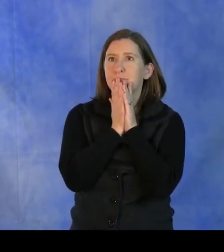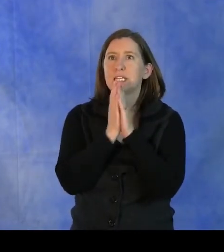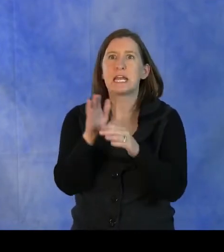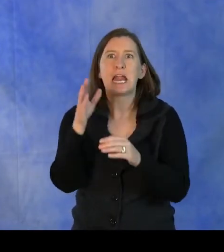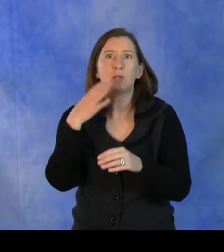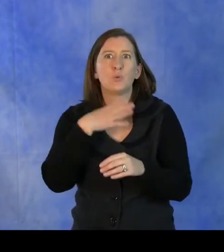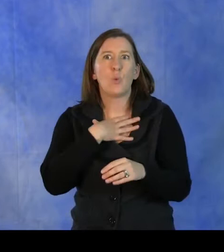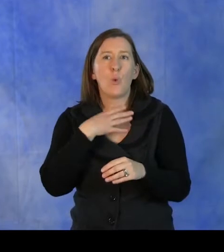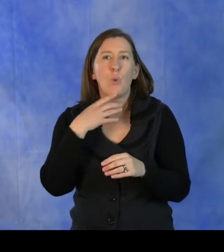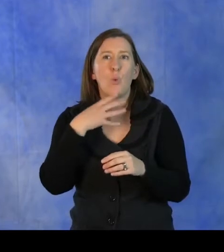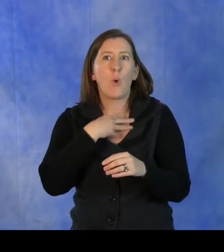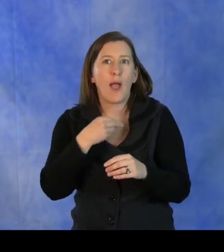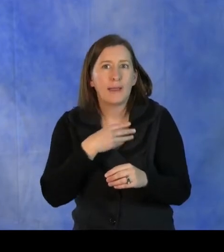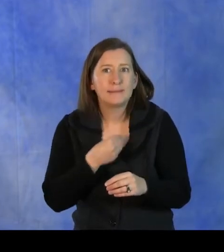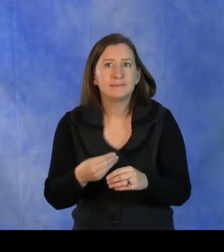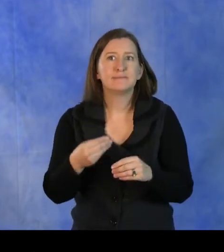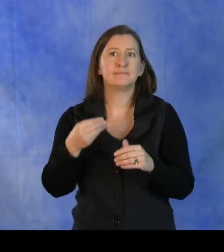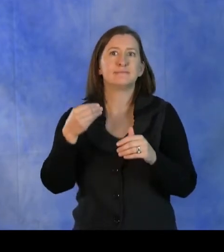round.